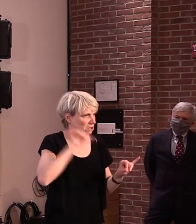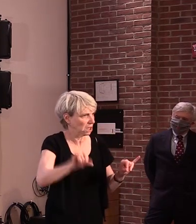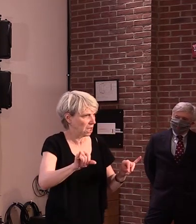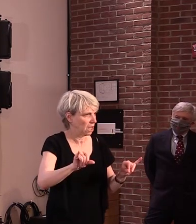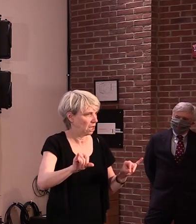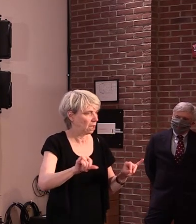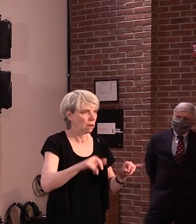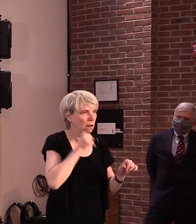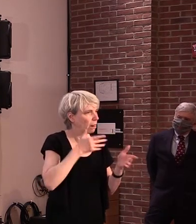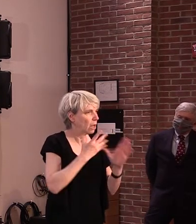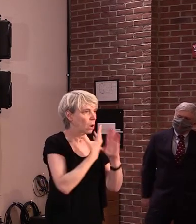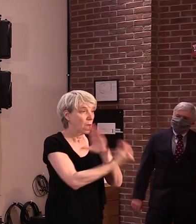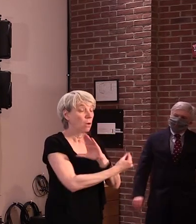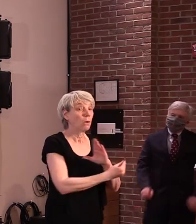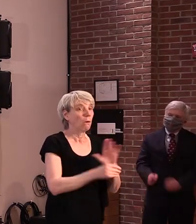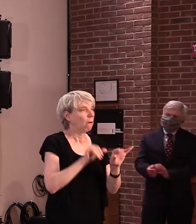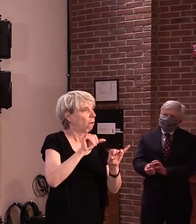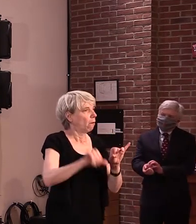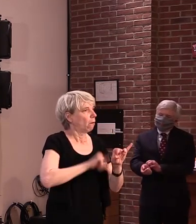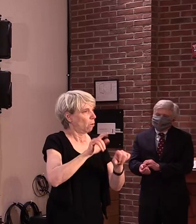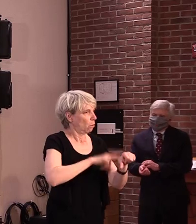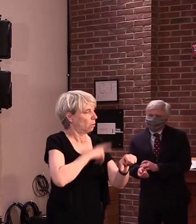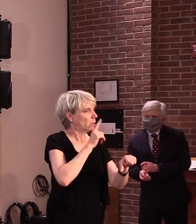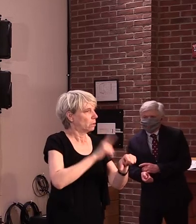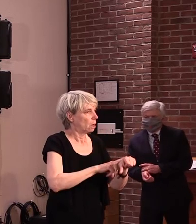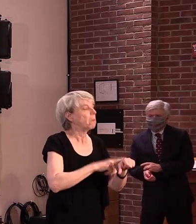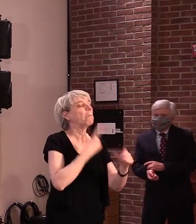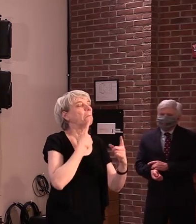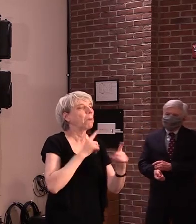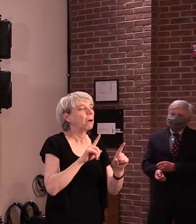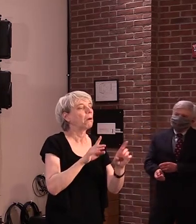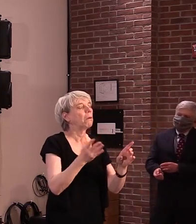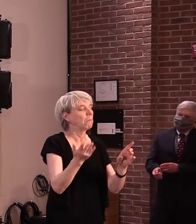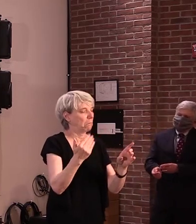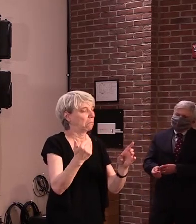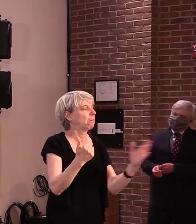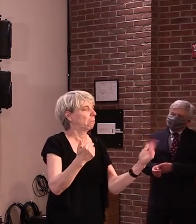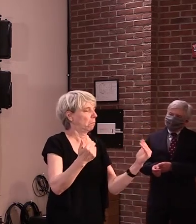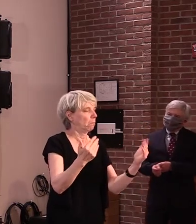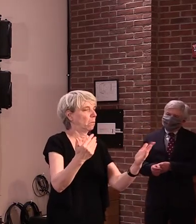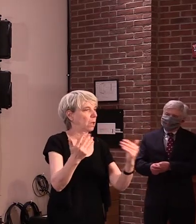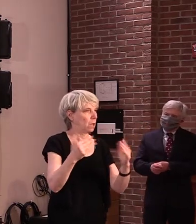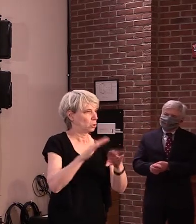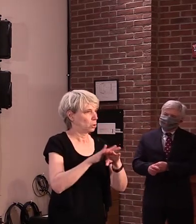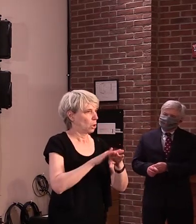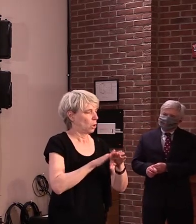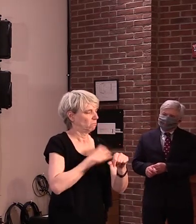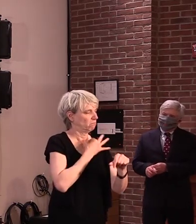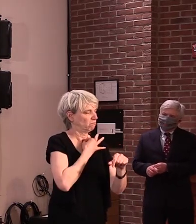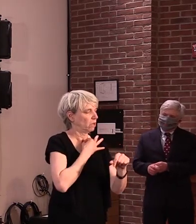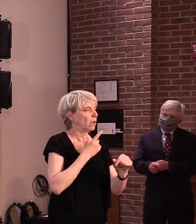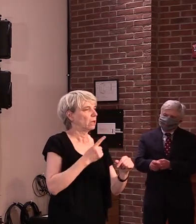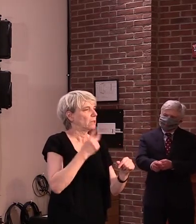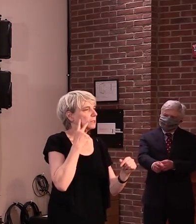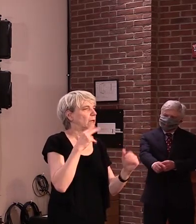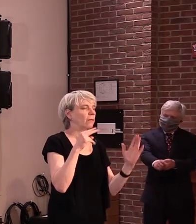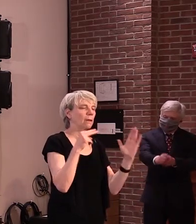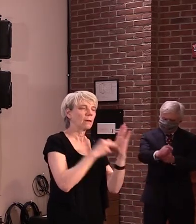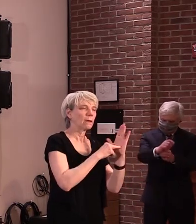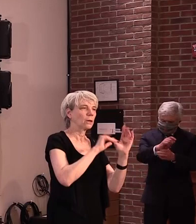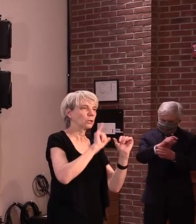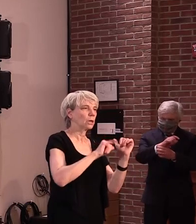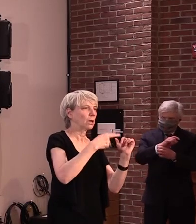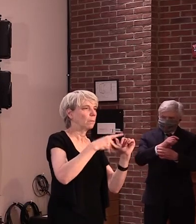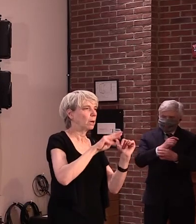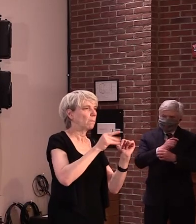of it. So I'd love to see the study just to see if they sort of plot them all on a common scale so that we can